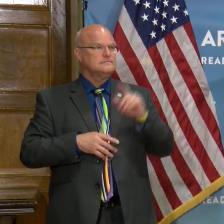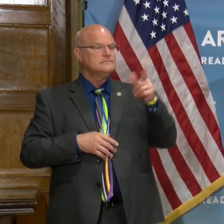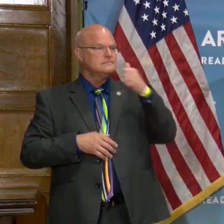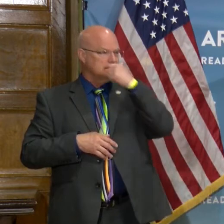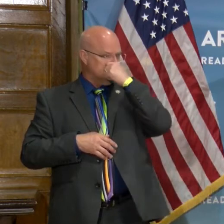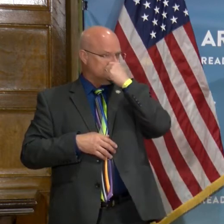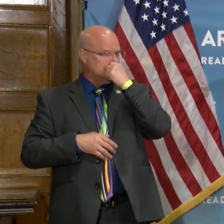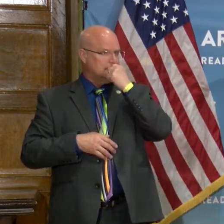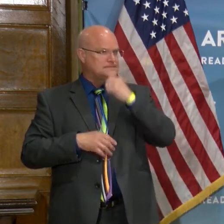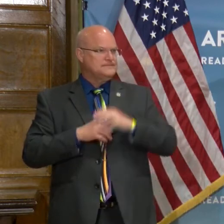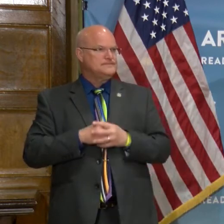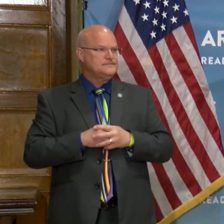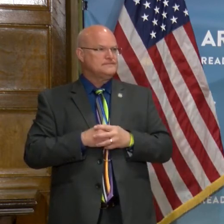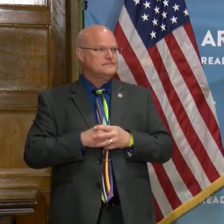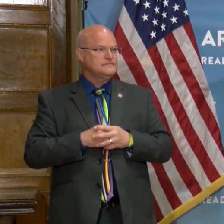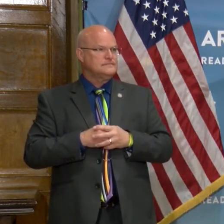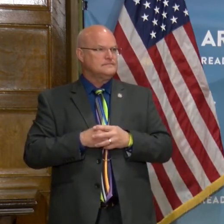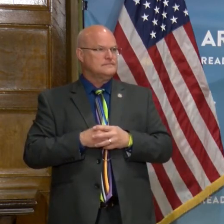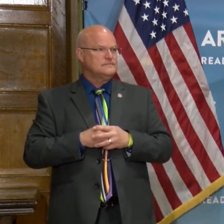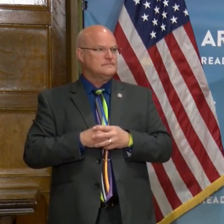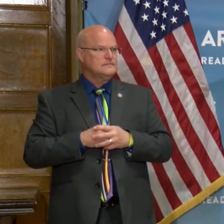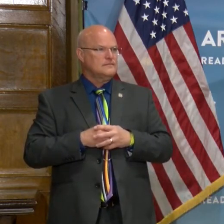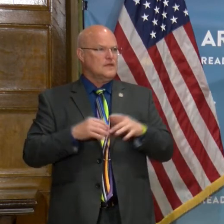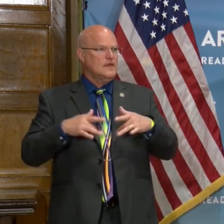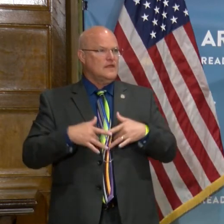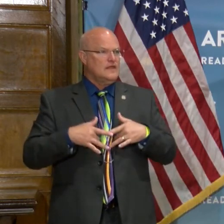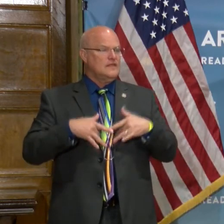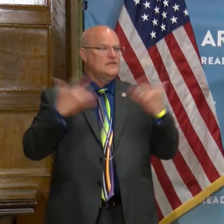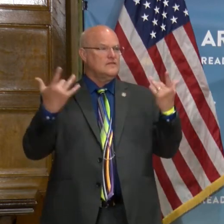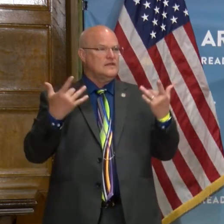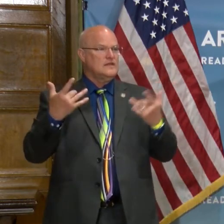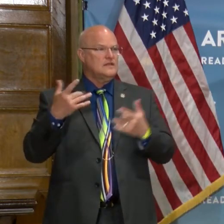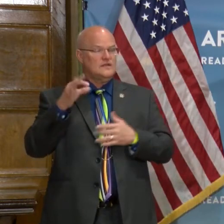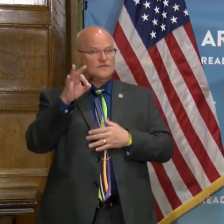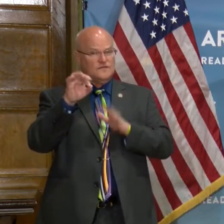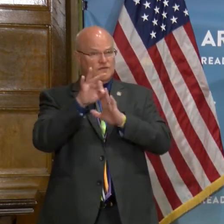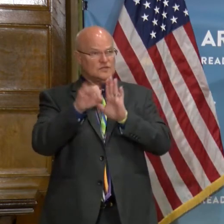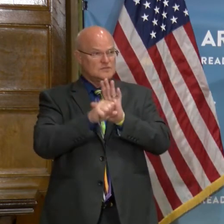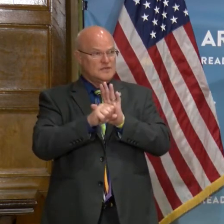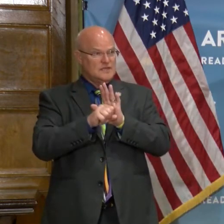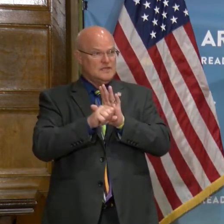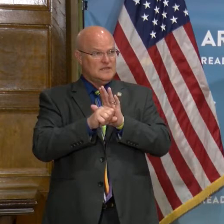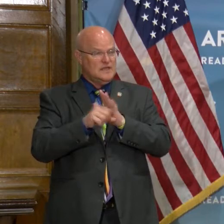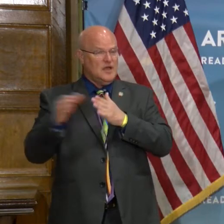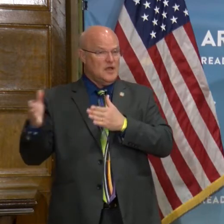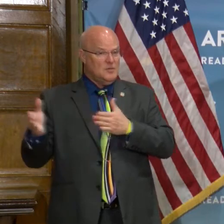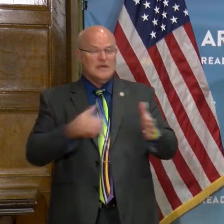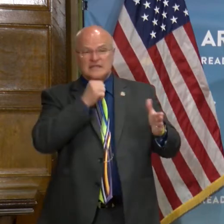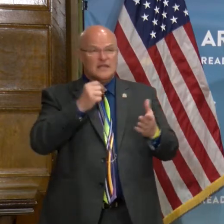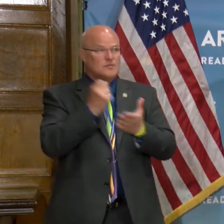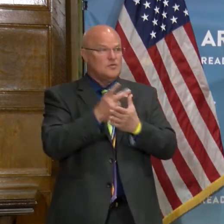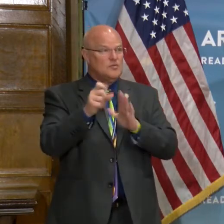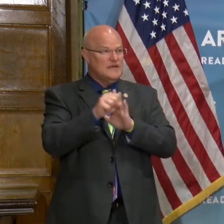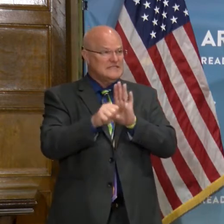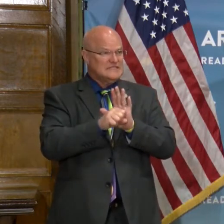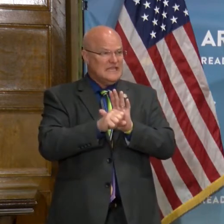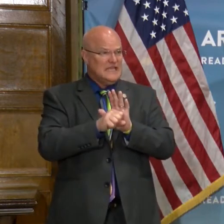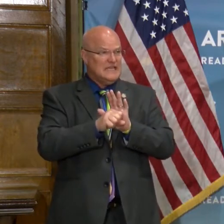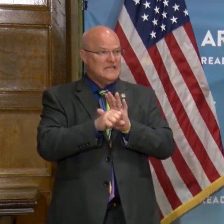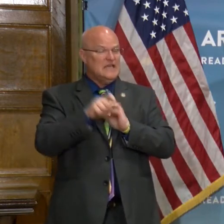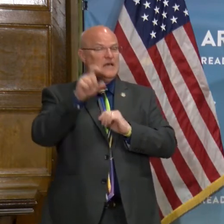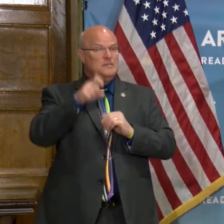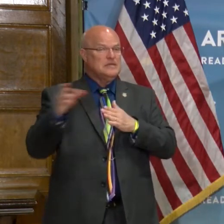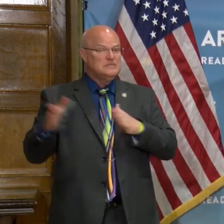Yes, Becky. We're following up on that event at Temple Live at Fort Smith. Plans not approved by the state. For events like that,